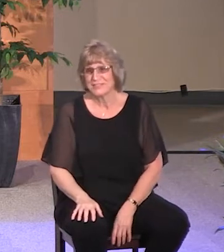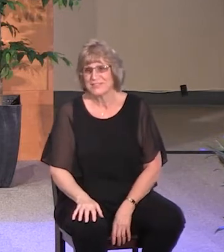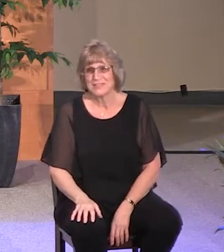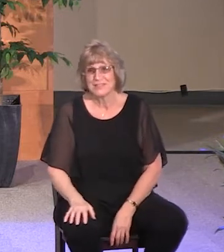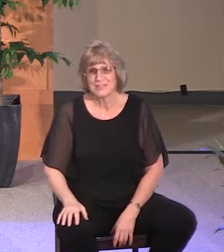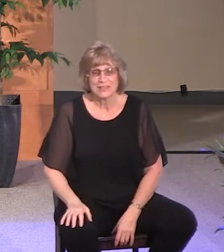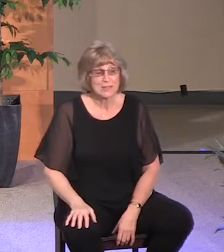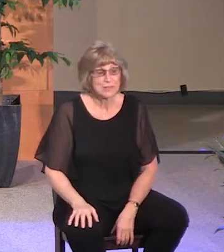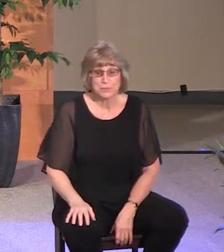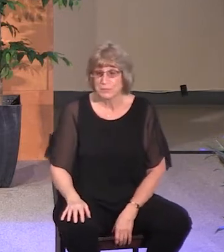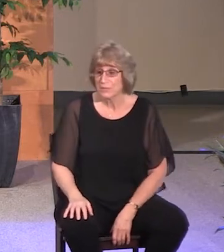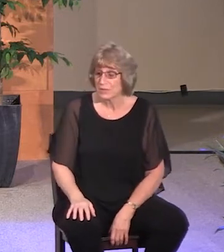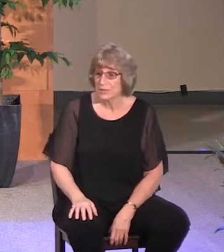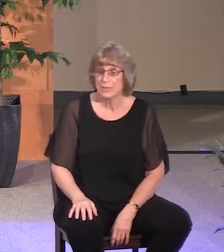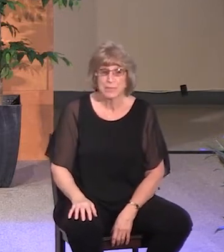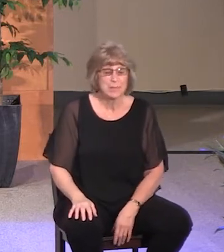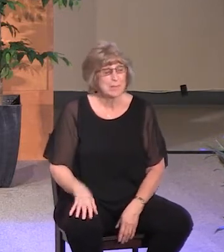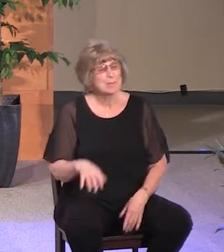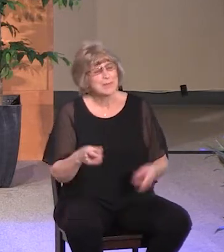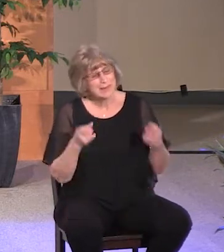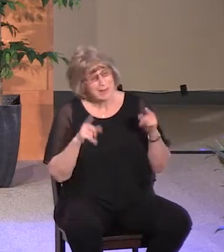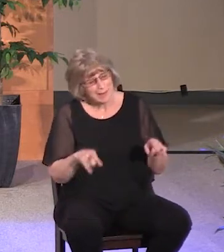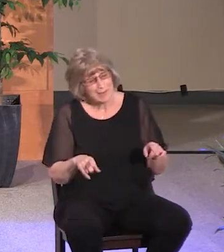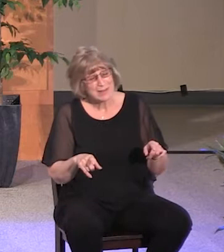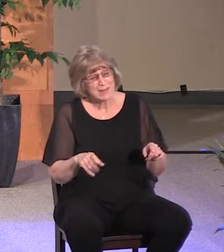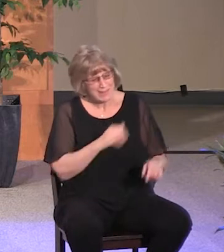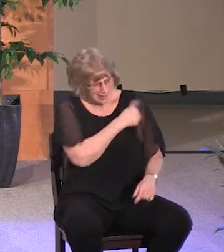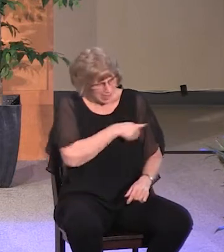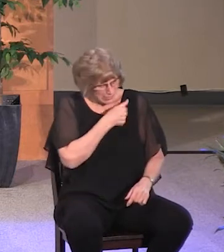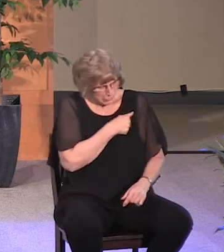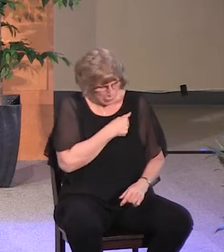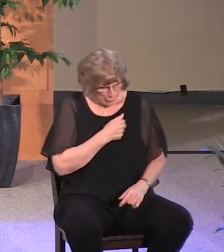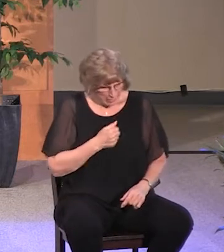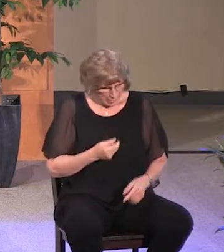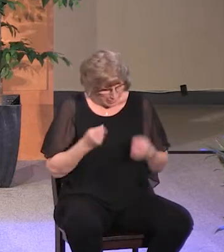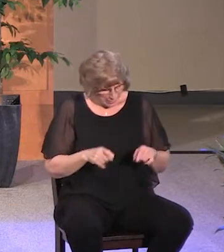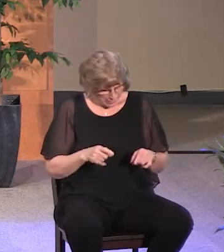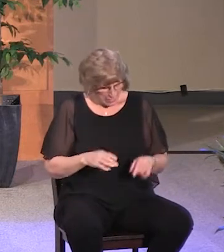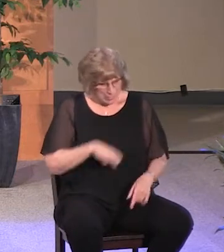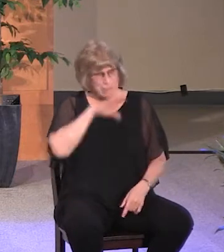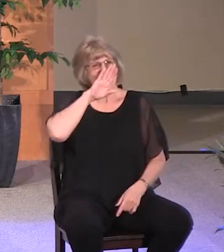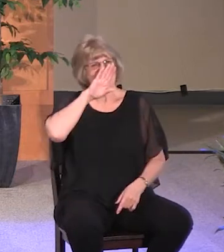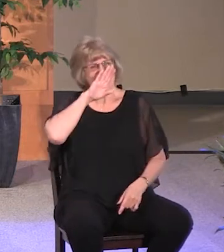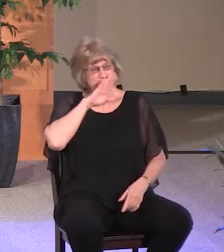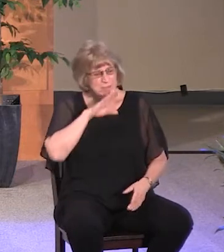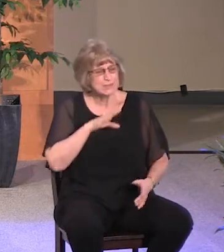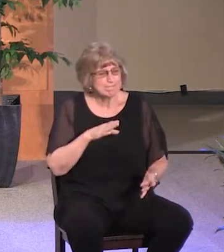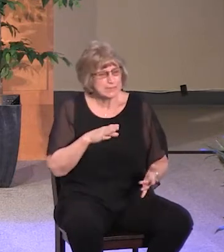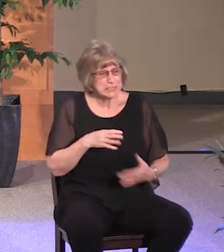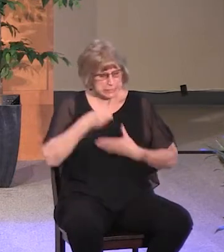But this course of action will only lead us to frustration, polarization, and possibly